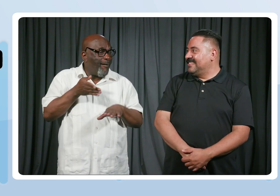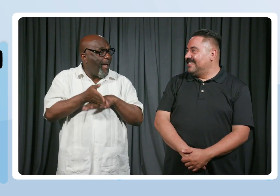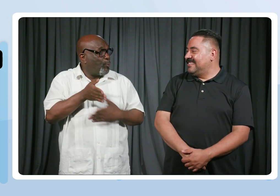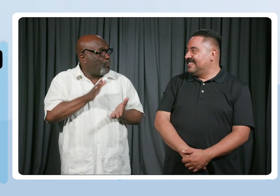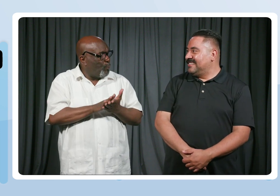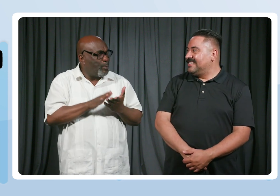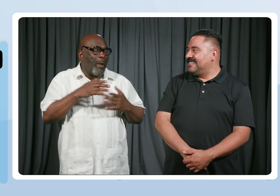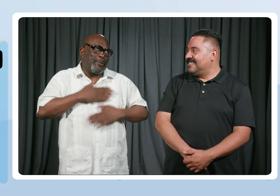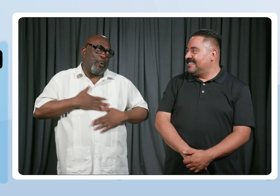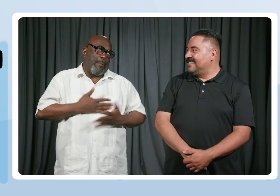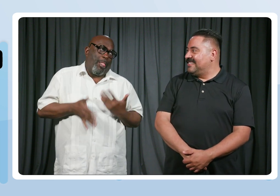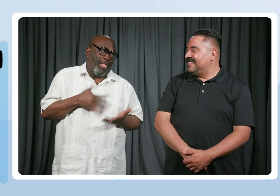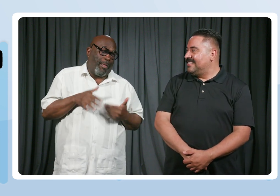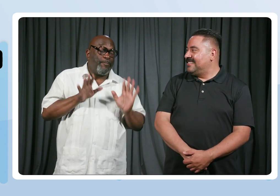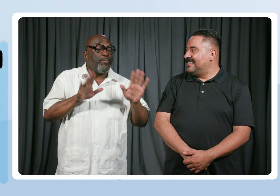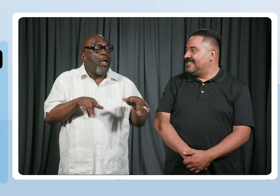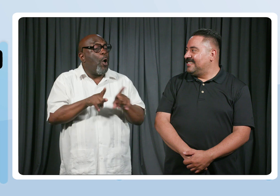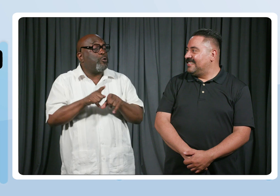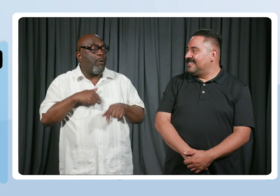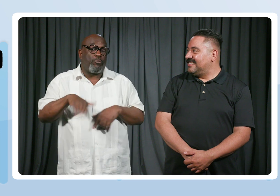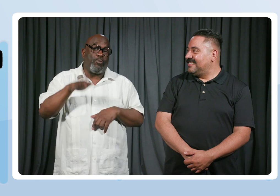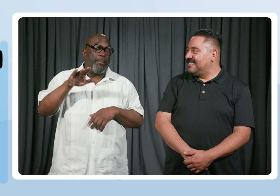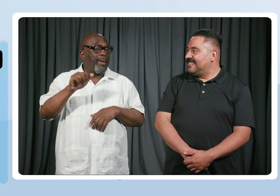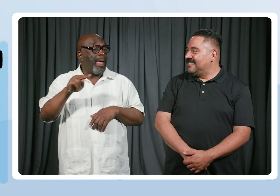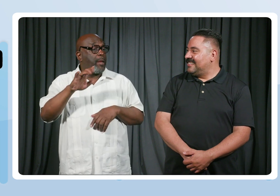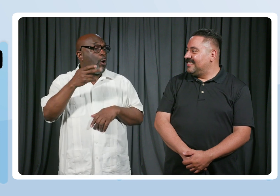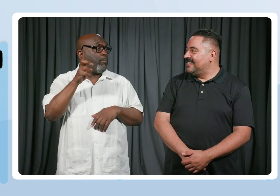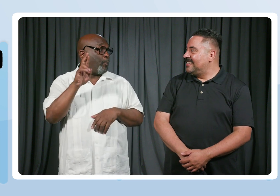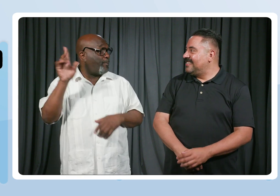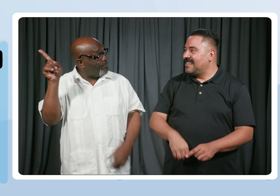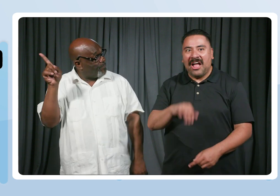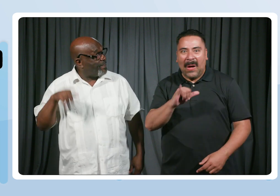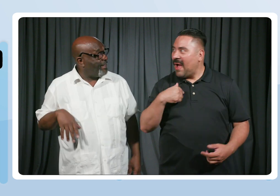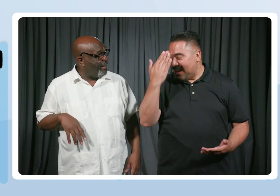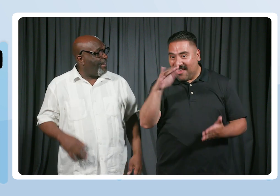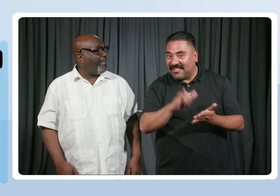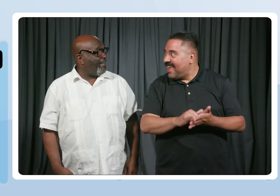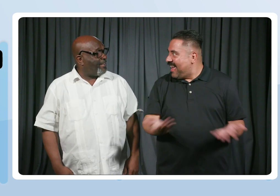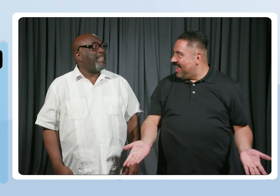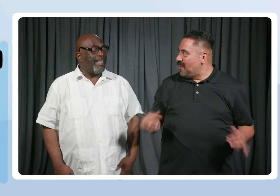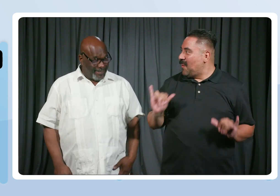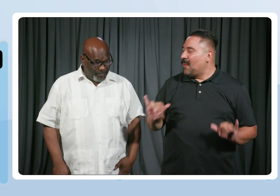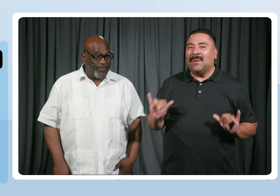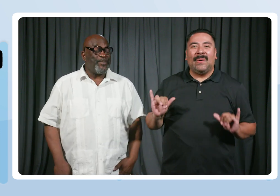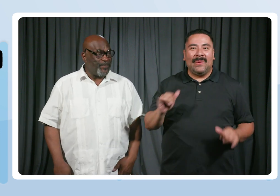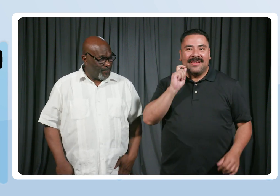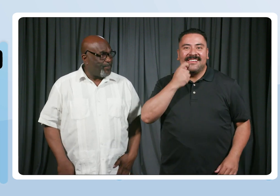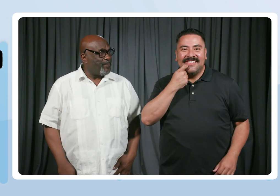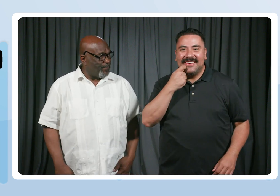So it was enjoyable. I also grew up in Ann Arbor, Tamika. Oh, I didn't know that. I didn't know that either. Oh, small world.